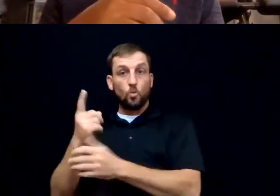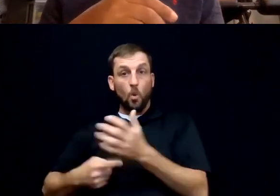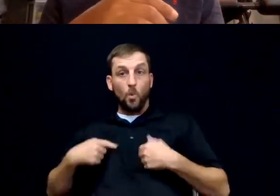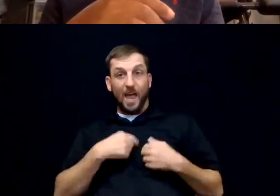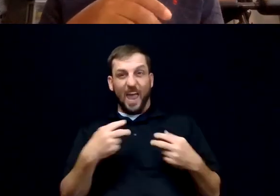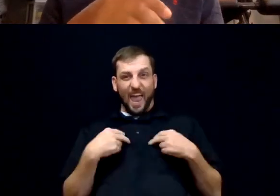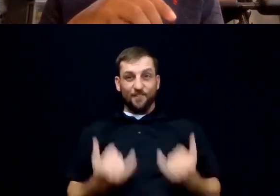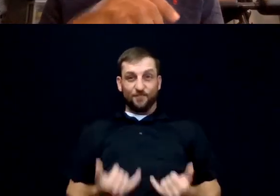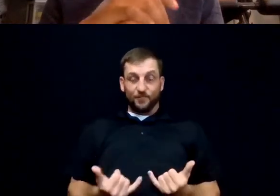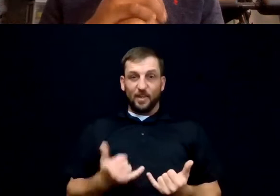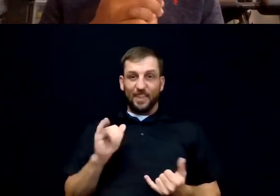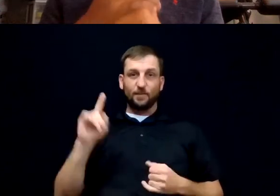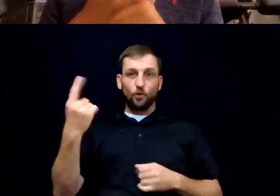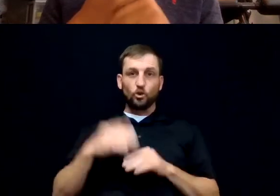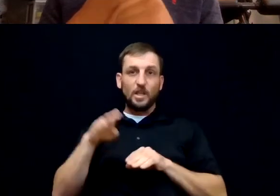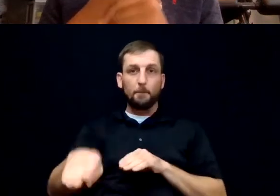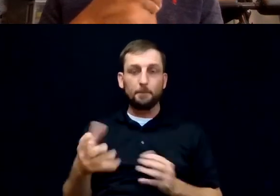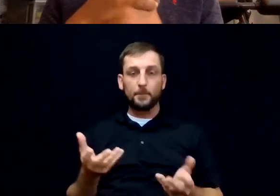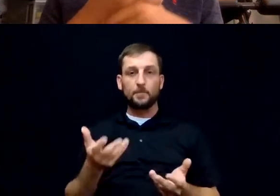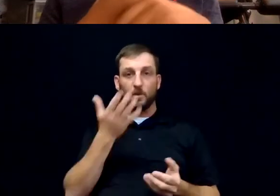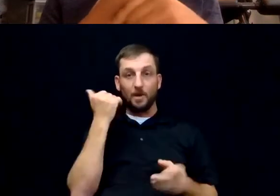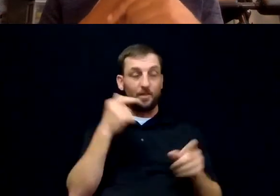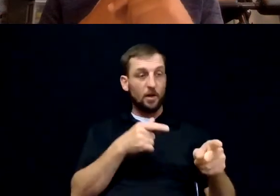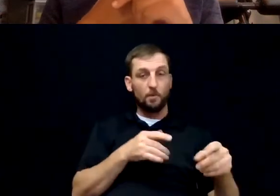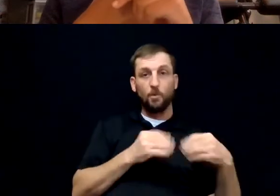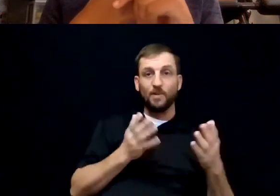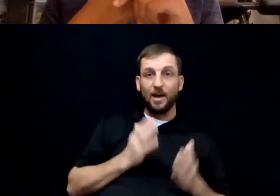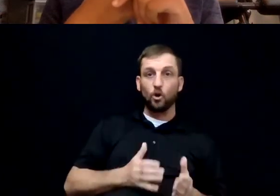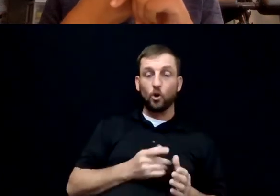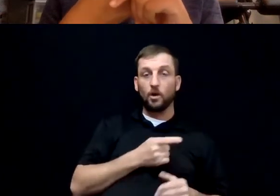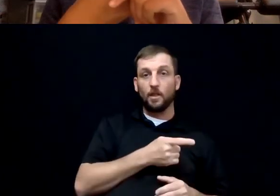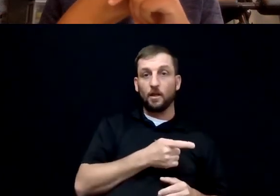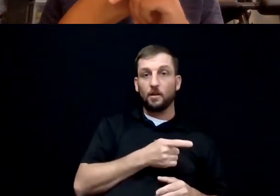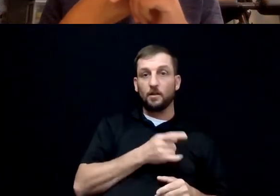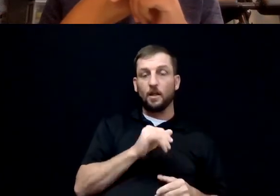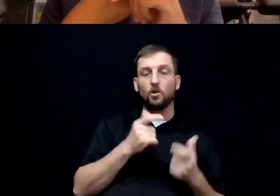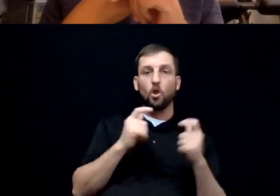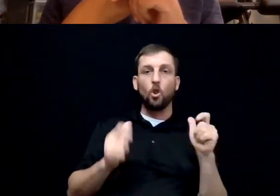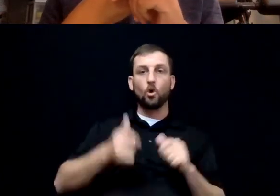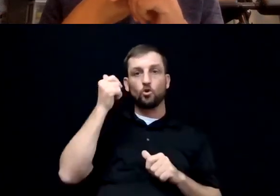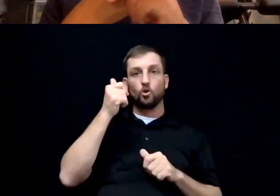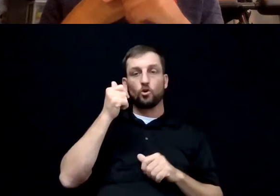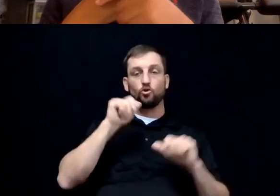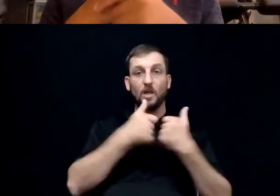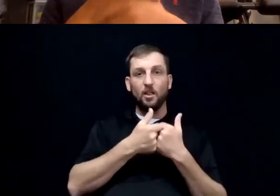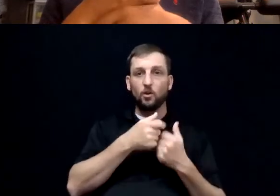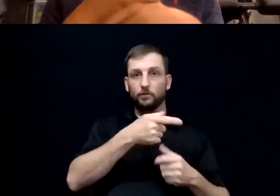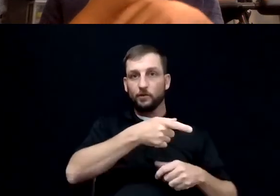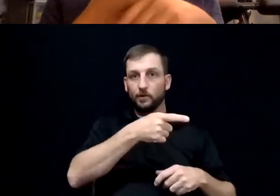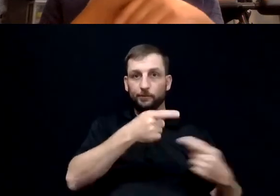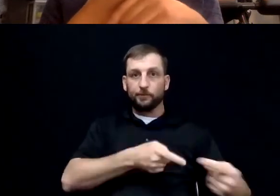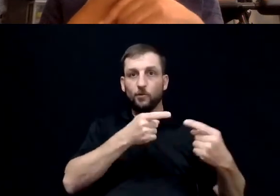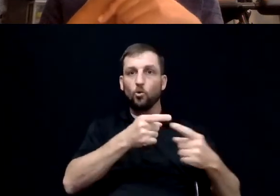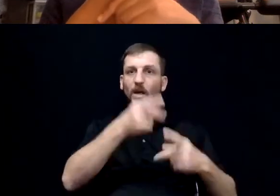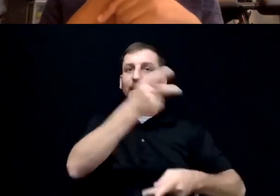those providers, you know, that represents an even larger challenge for the region. But as far as our